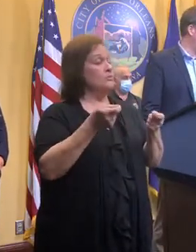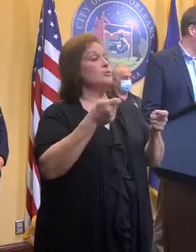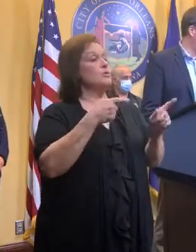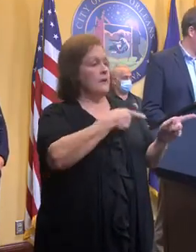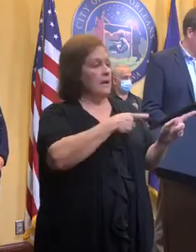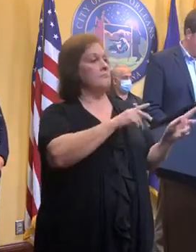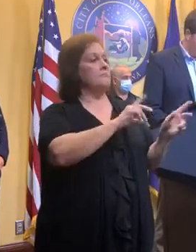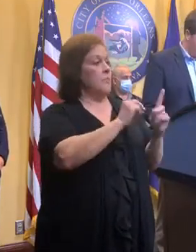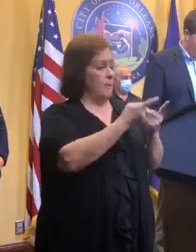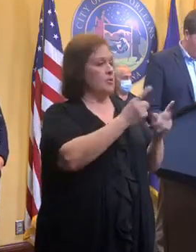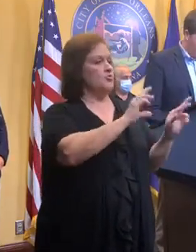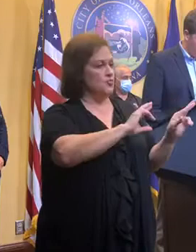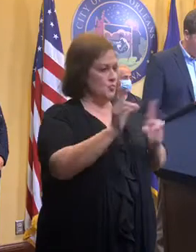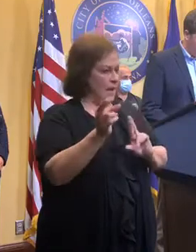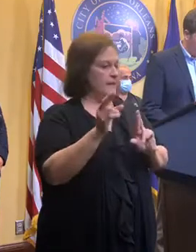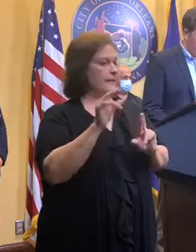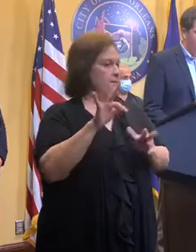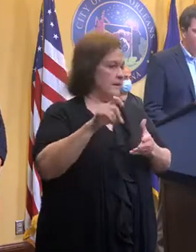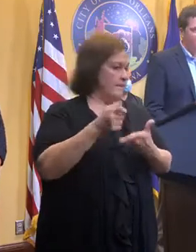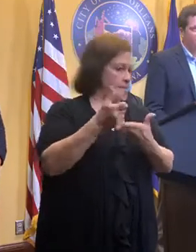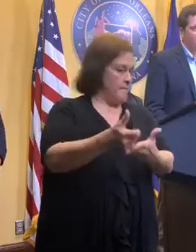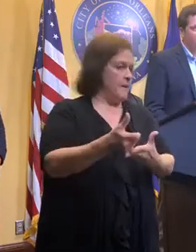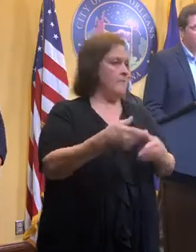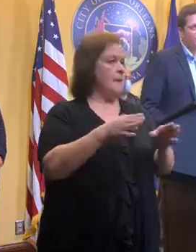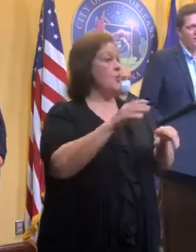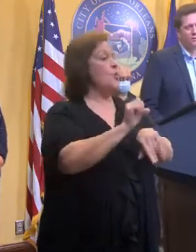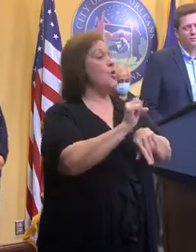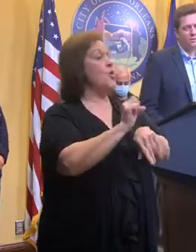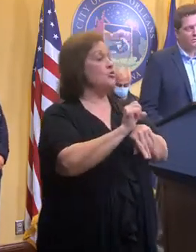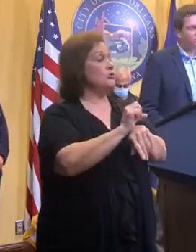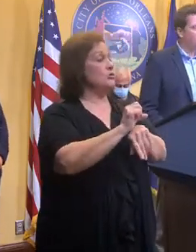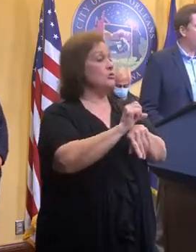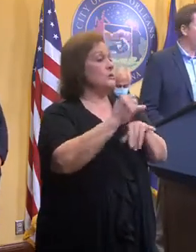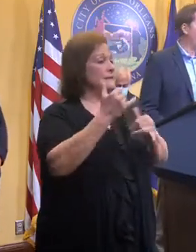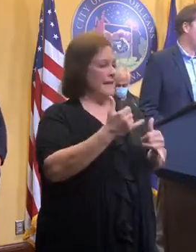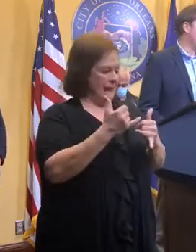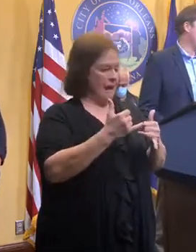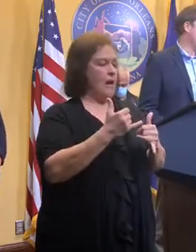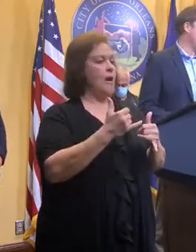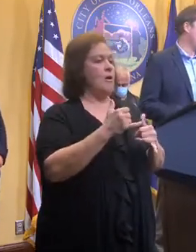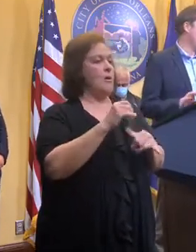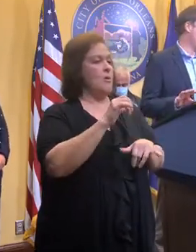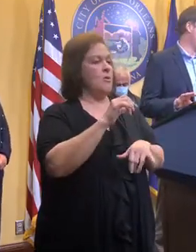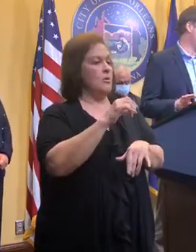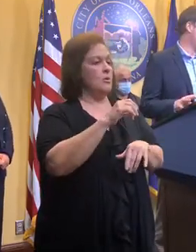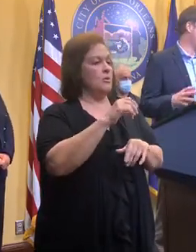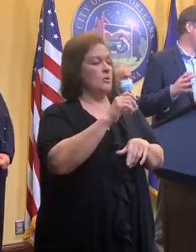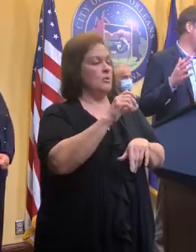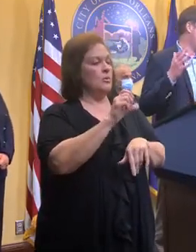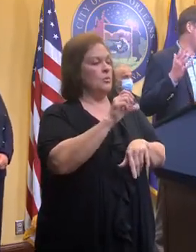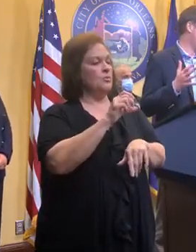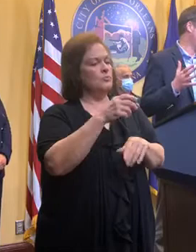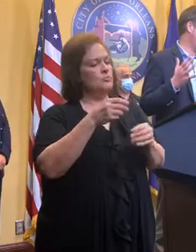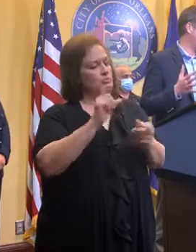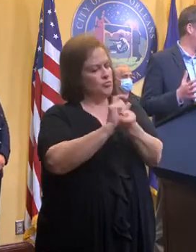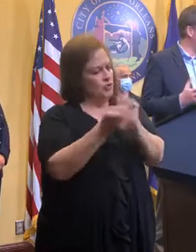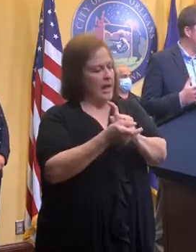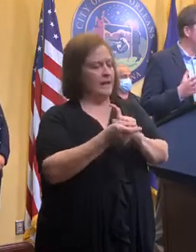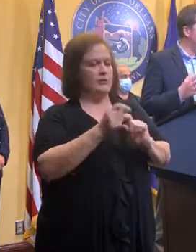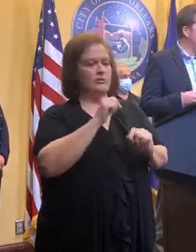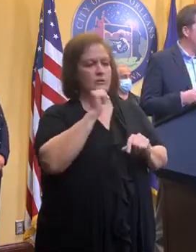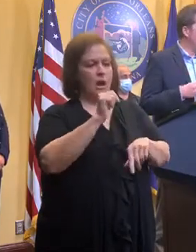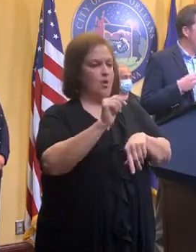are ready and available to our first responders. The Department of Public Works has gone into split shift mode, which means we're no longer doing potholes, we're doing all